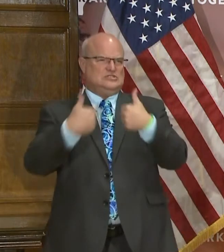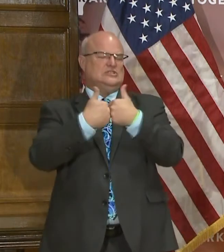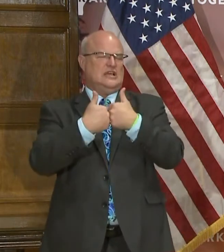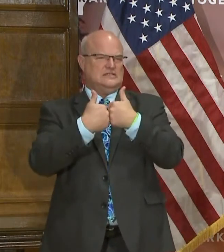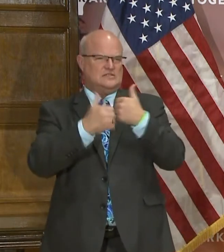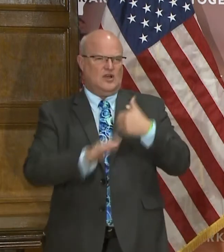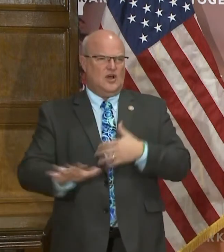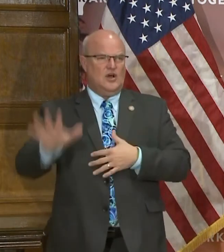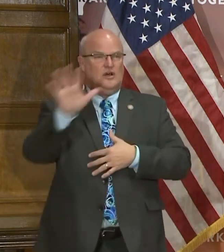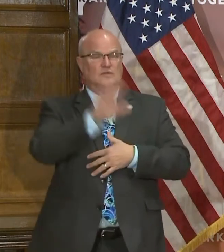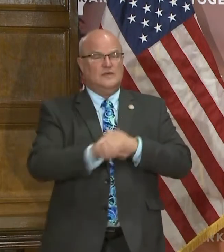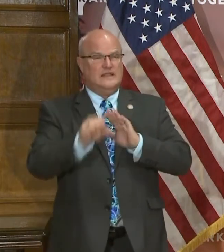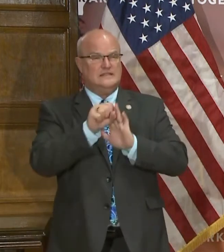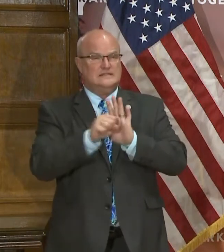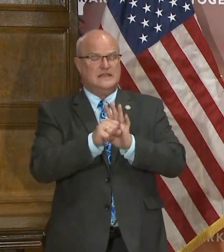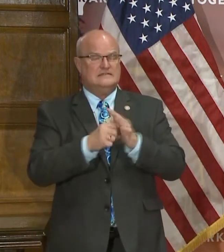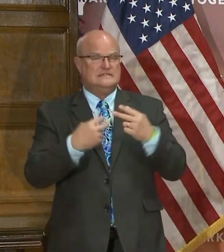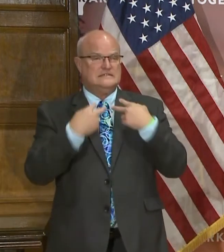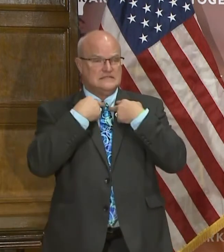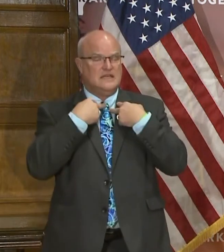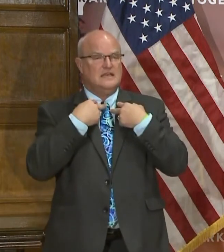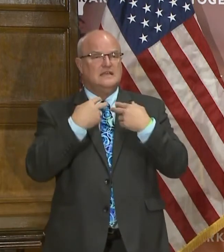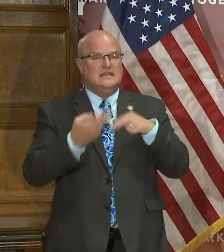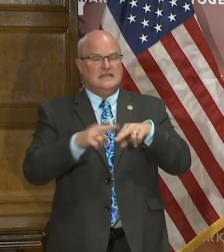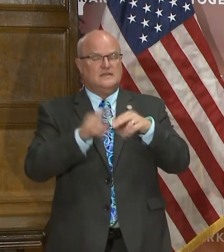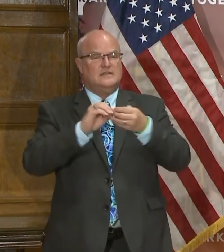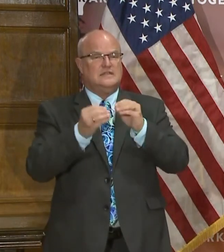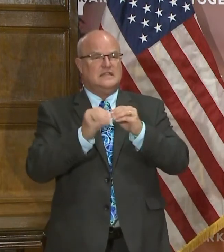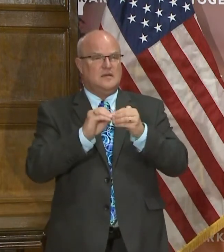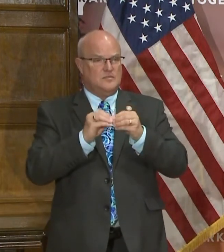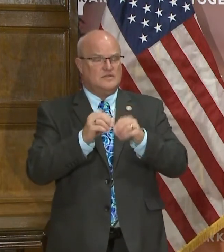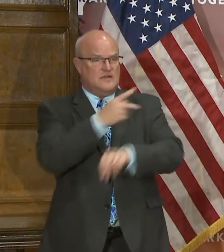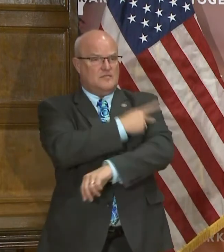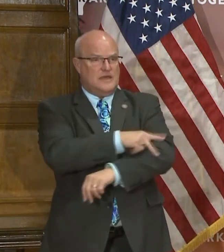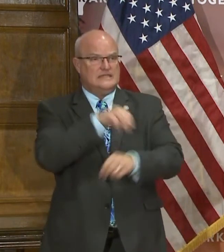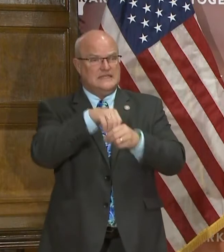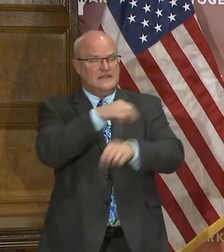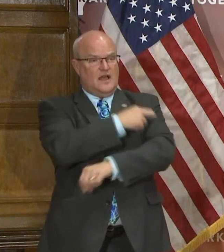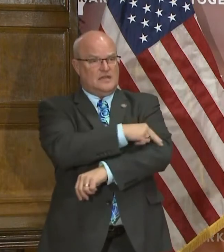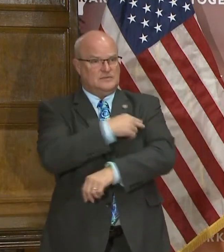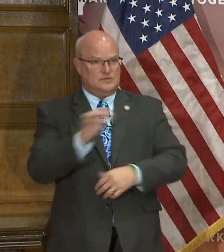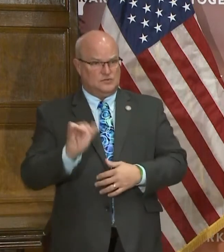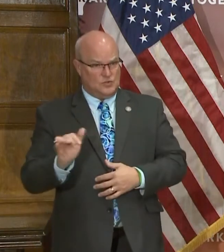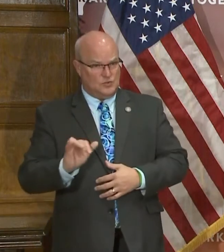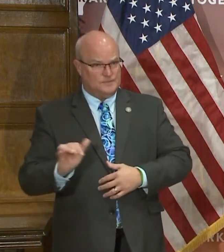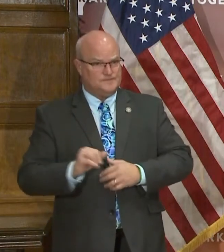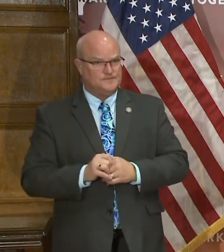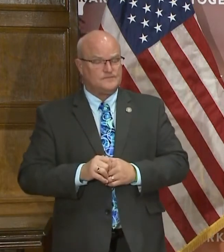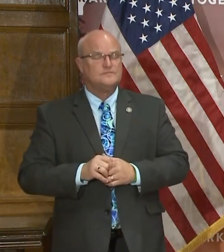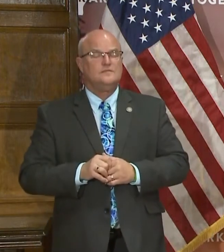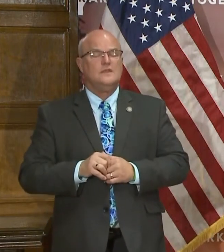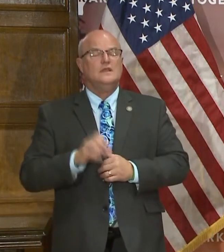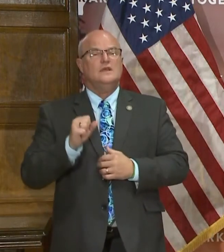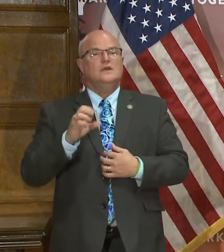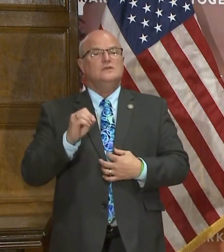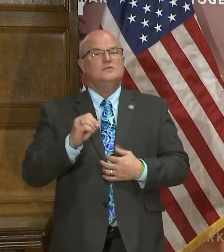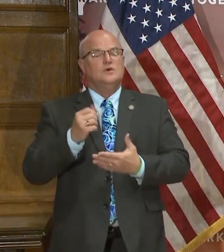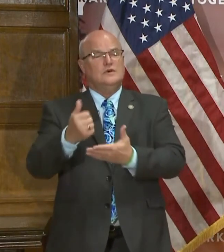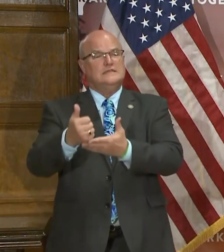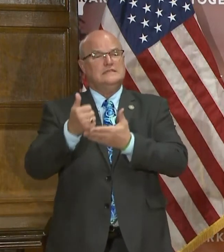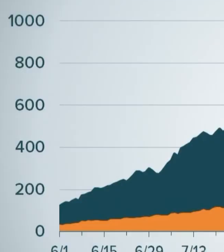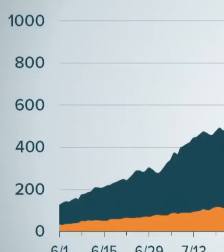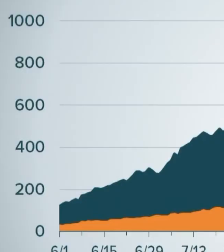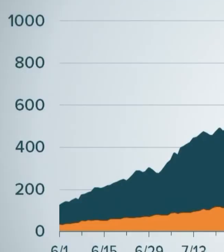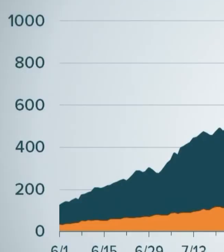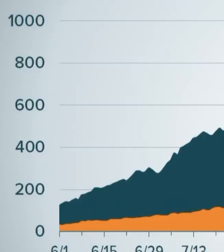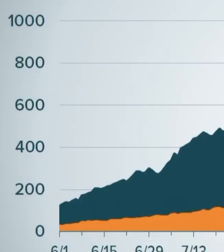are constrained by increasing numbers of patients in our hospitals. So through the assistance